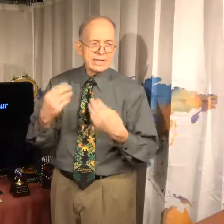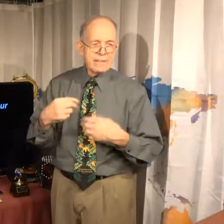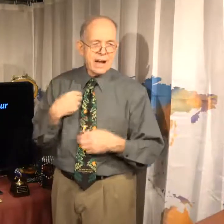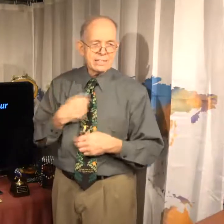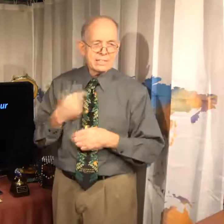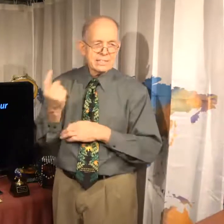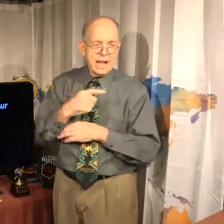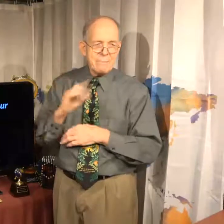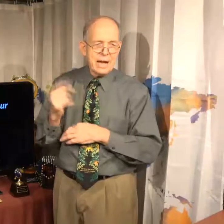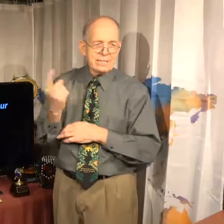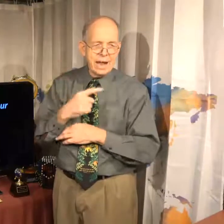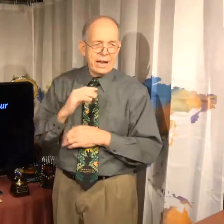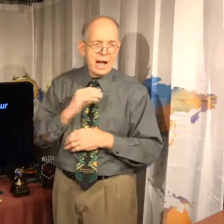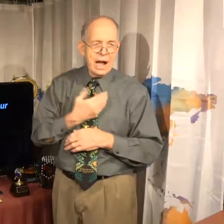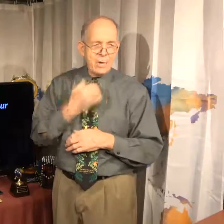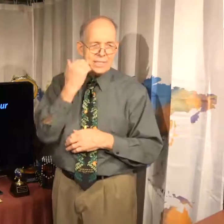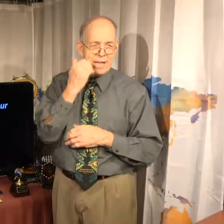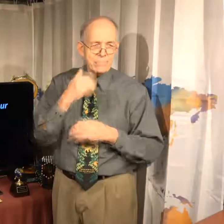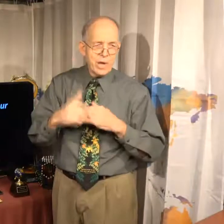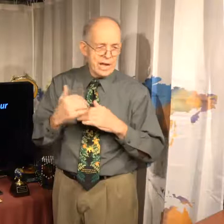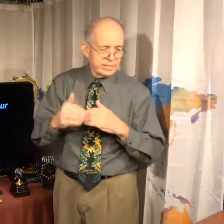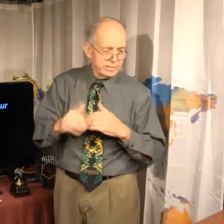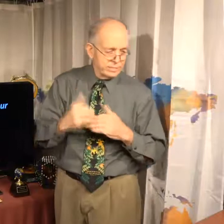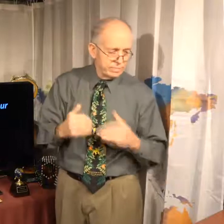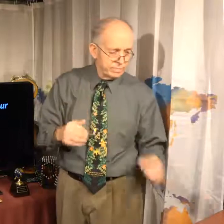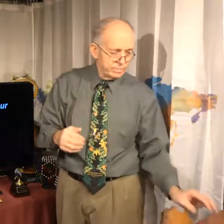Give us day by day our daily bread.